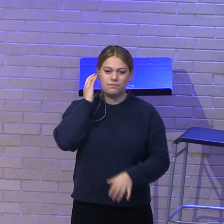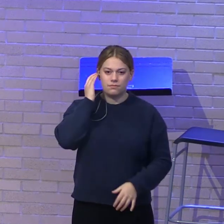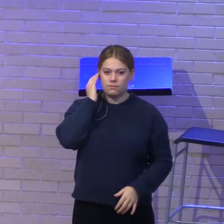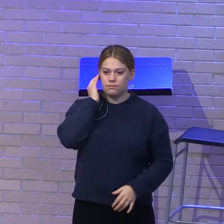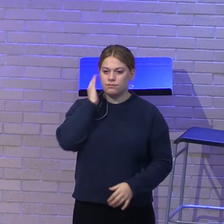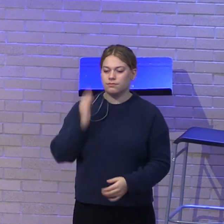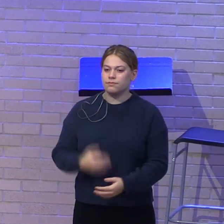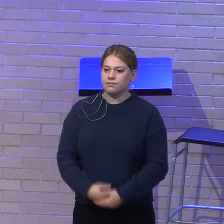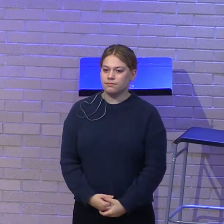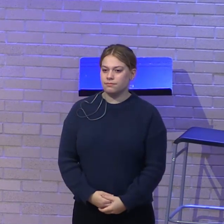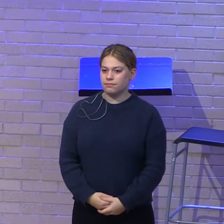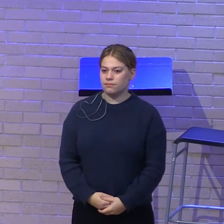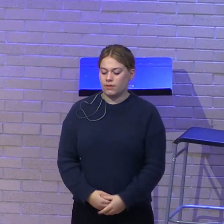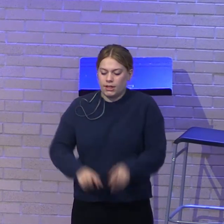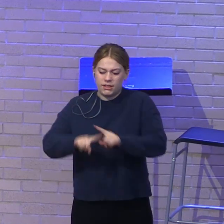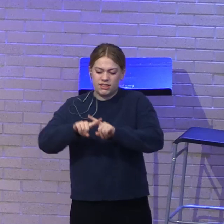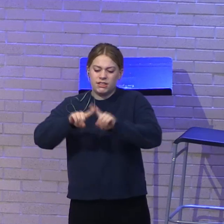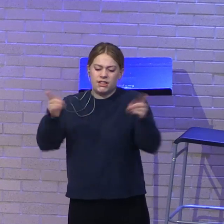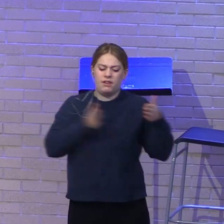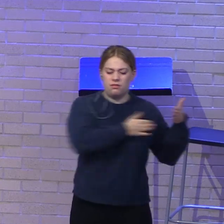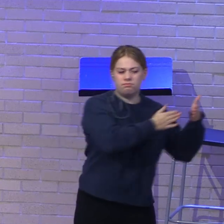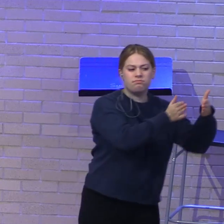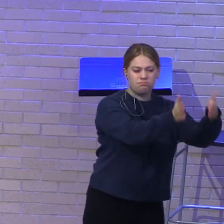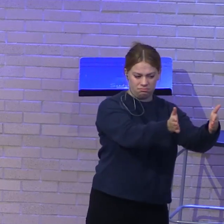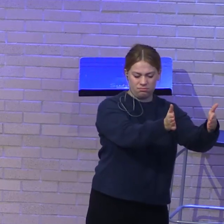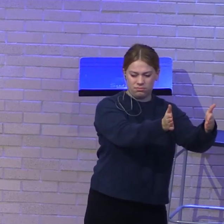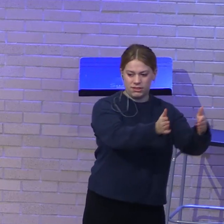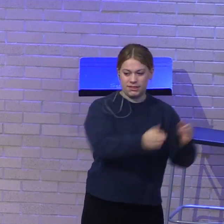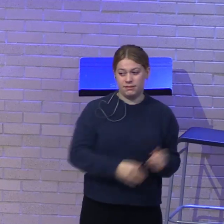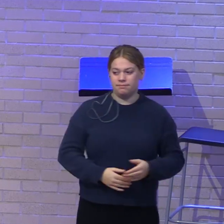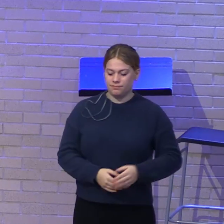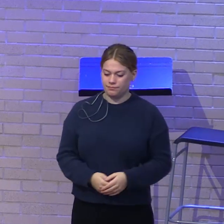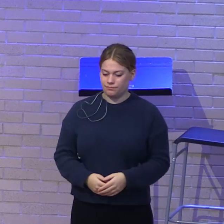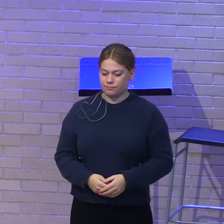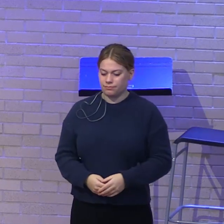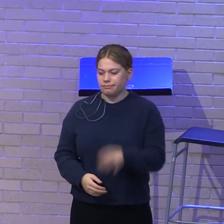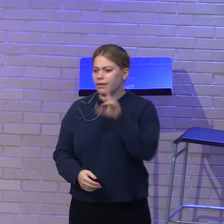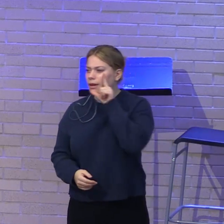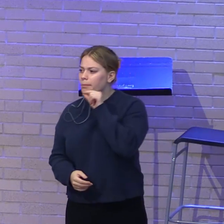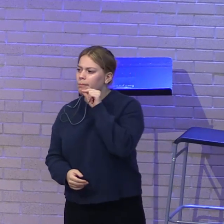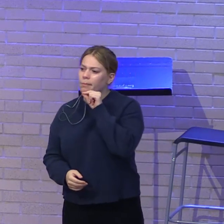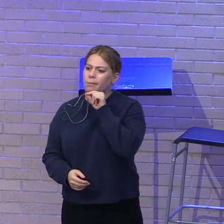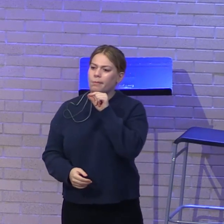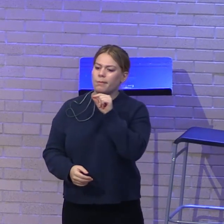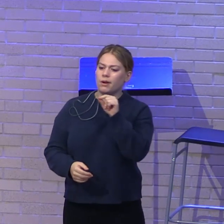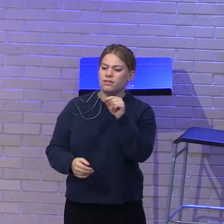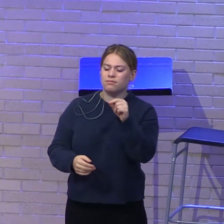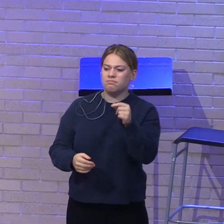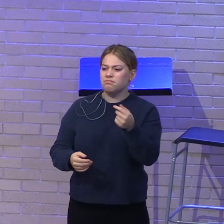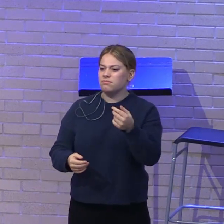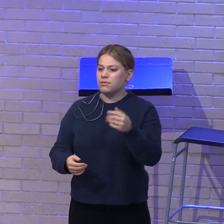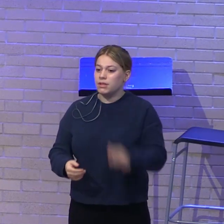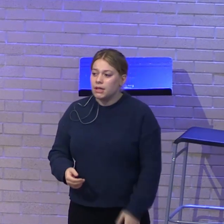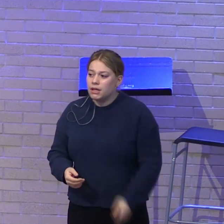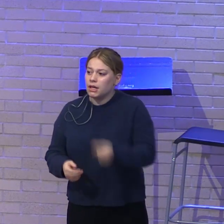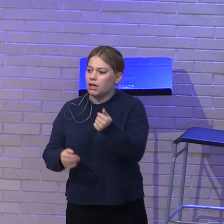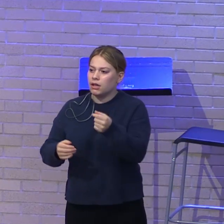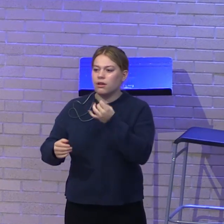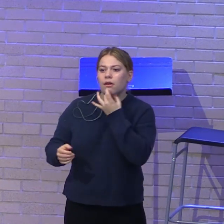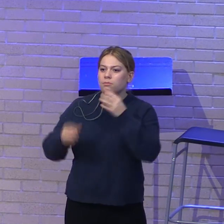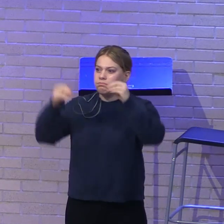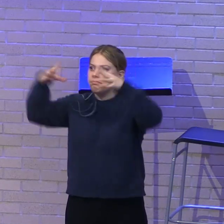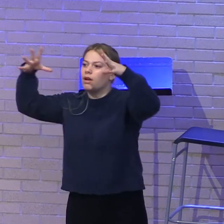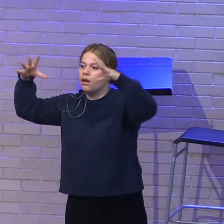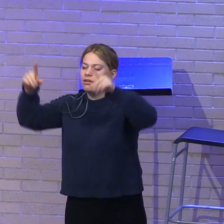They were off in a different section, a different hallway from the rest of the store, away from the birds chirping, the rodents chattering, and the bright fluorescent lights shining